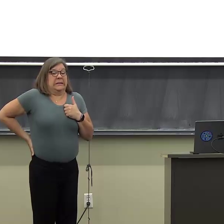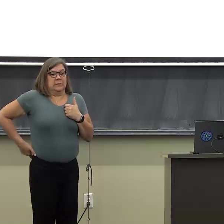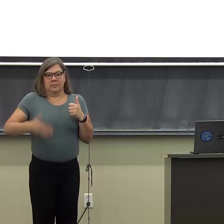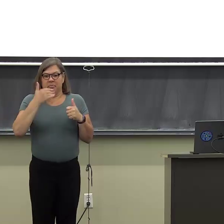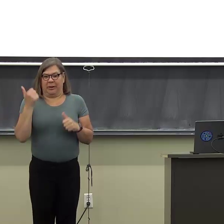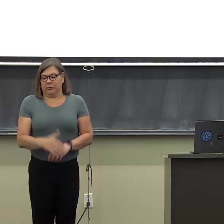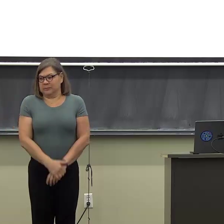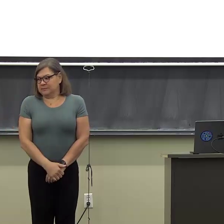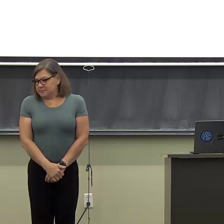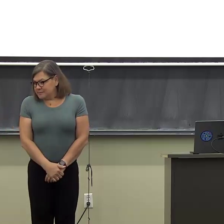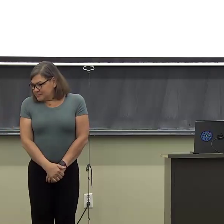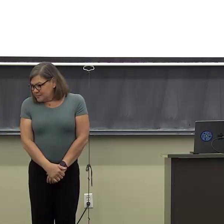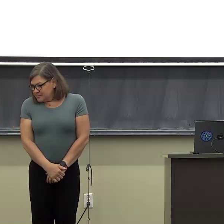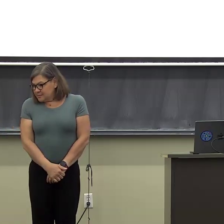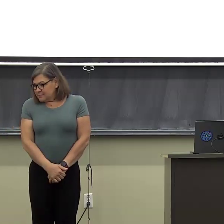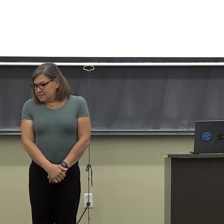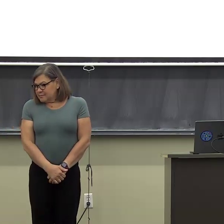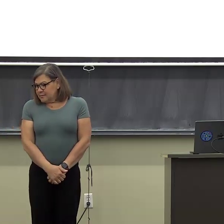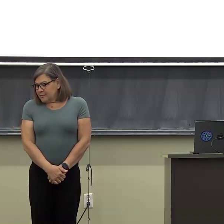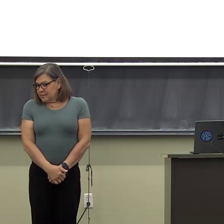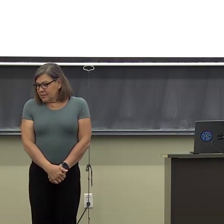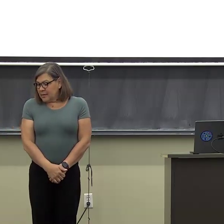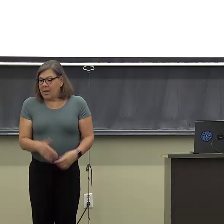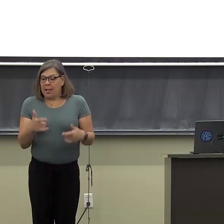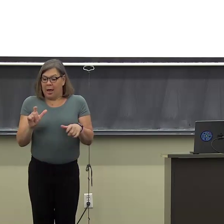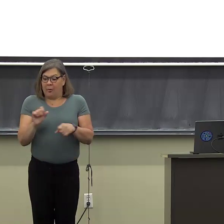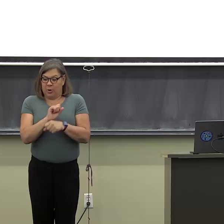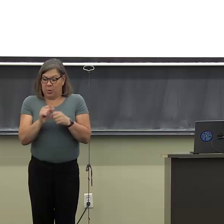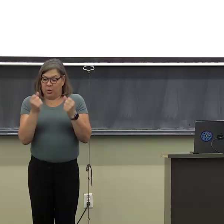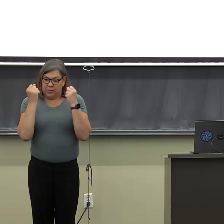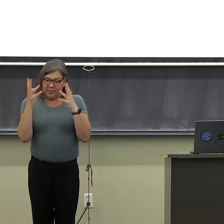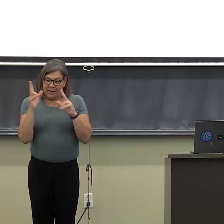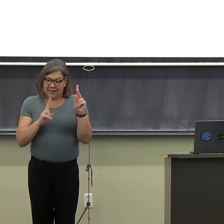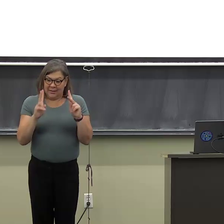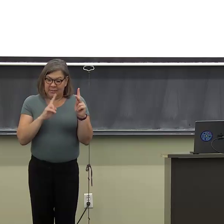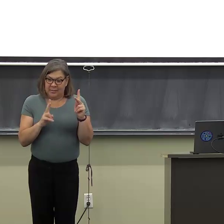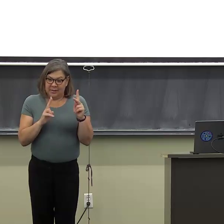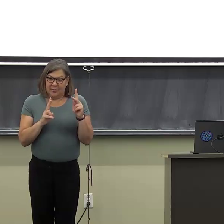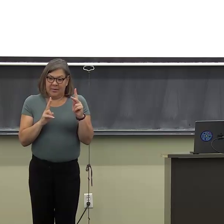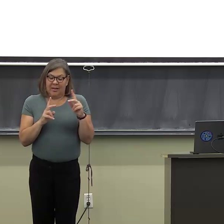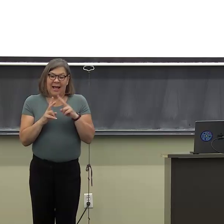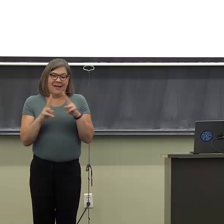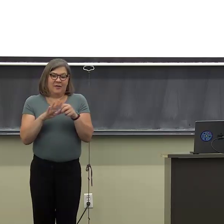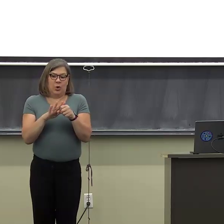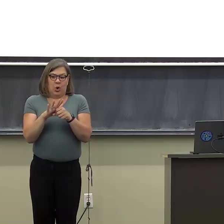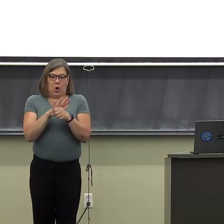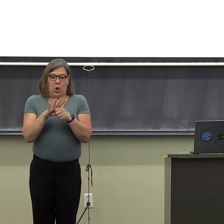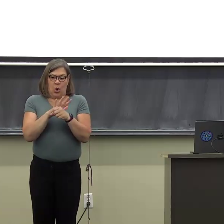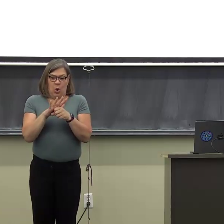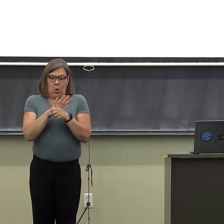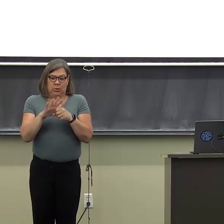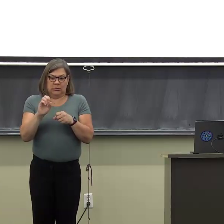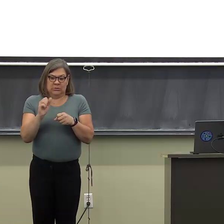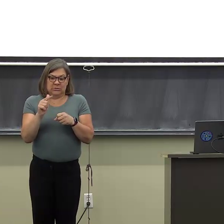And that allowed me to work with a lot of people, both at a very local scale and at a